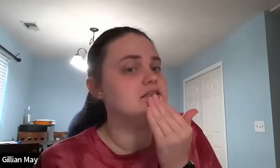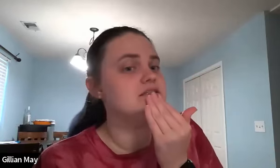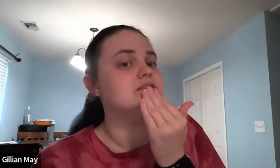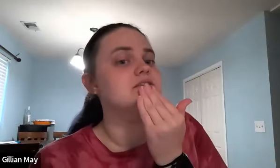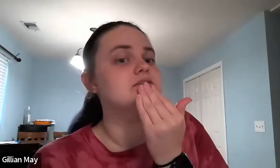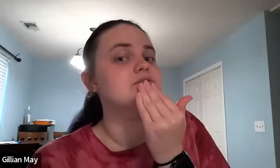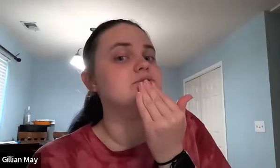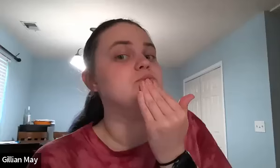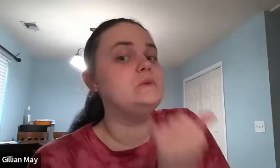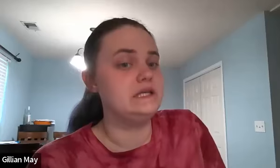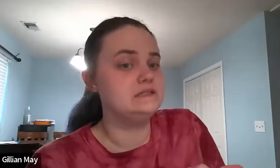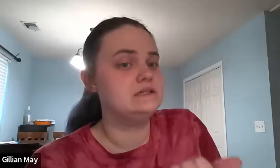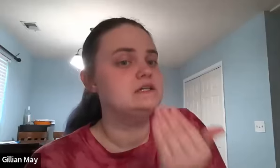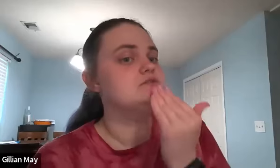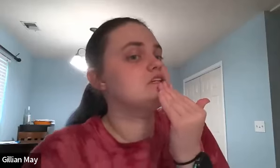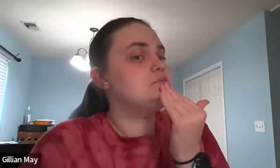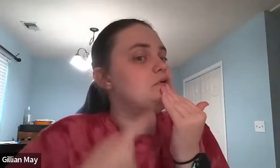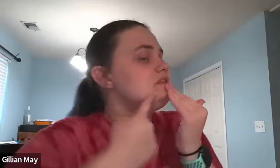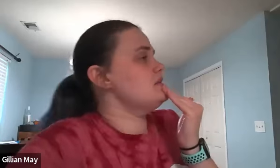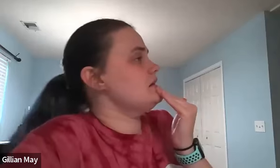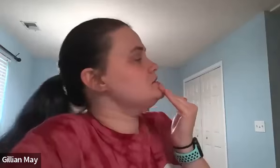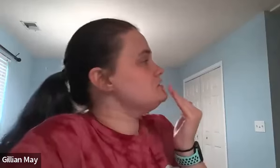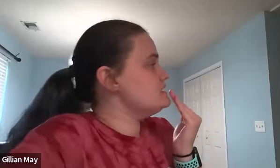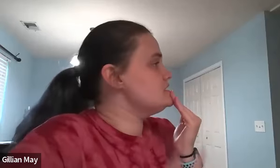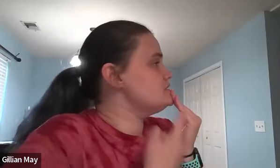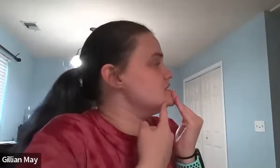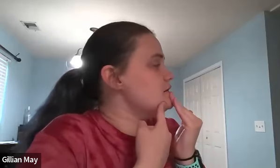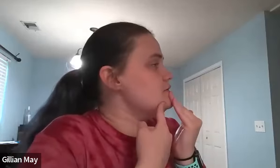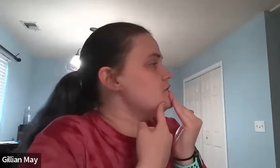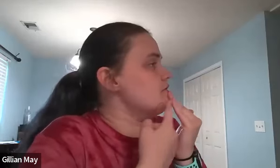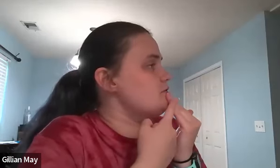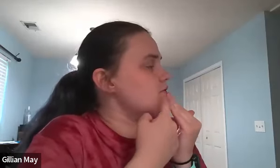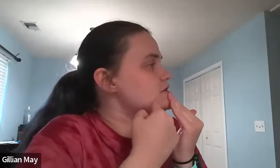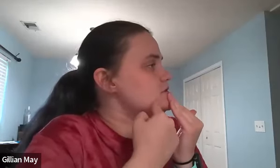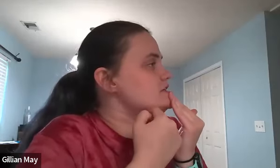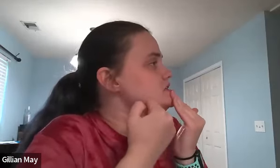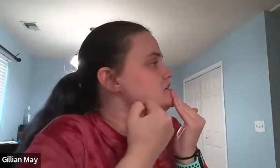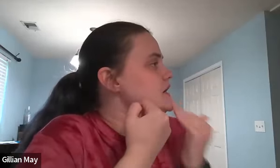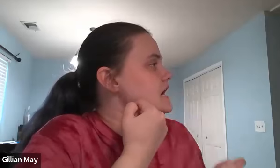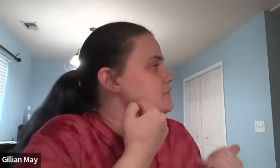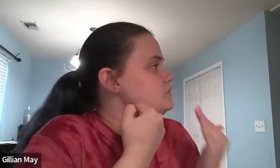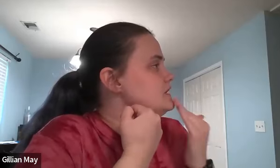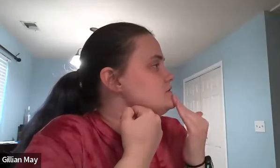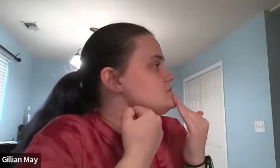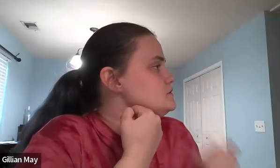it's sweet. So it's like you pull it down, like I'll turn sideways. So it's like the four fingers on my chin and I pull down.